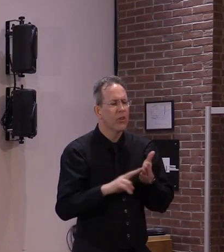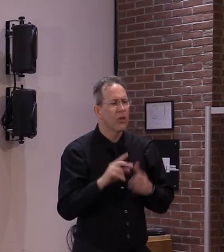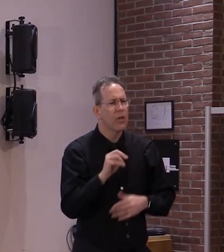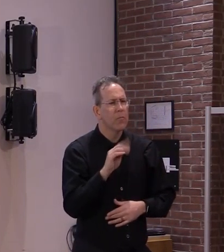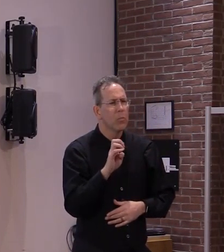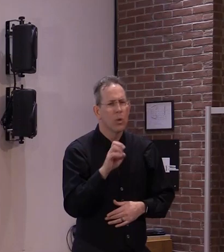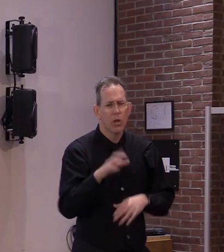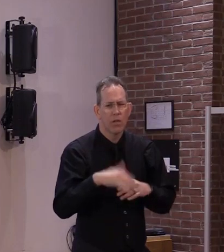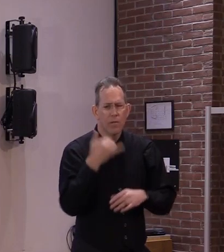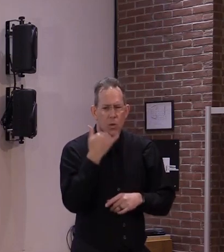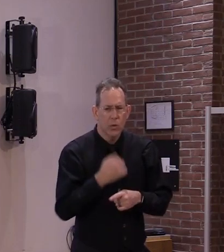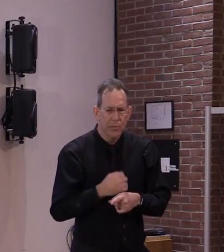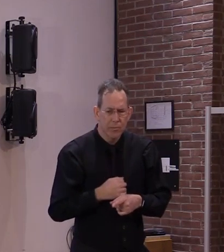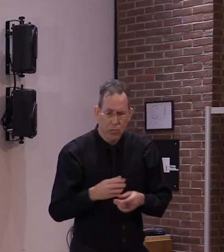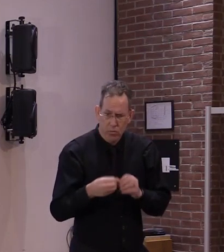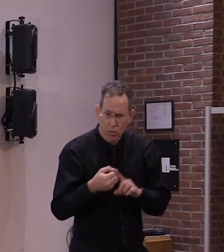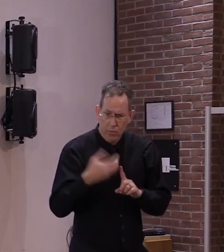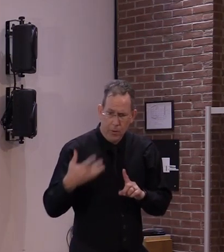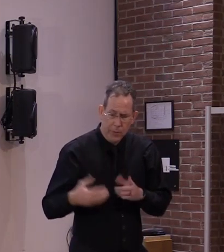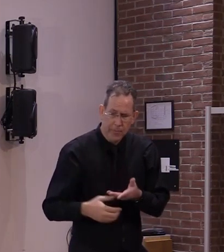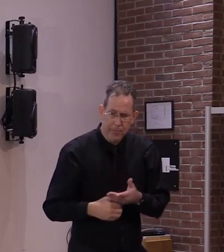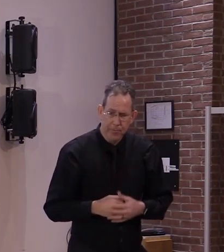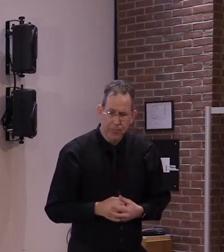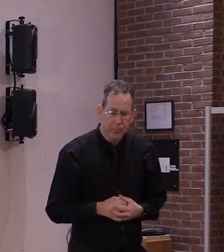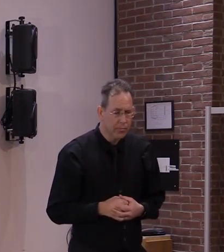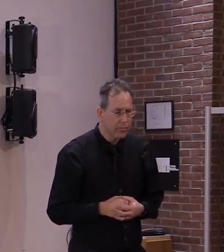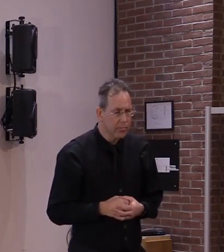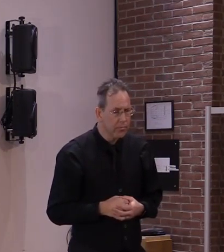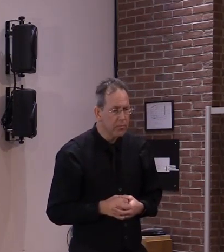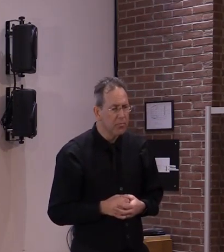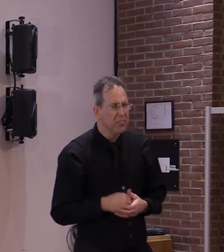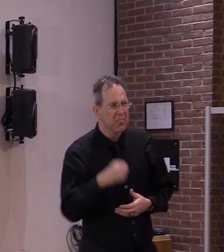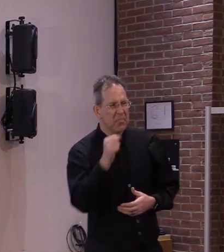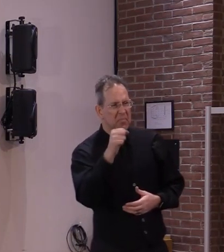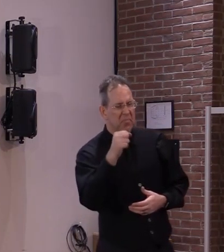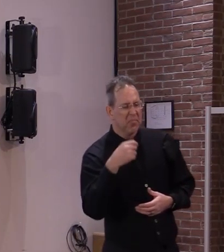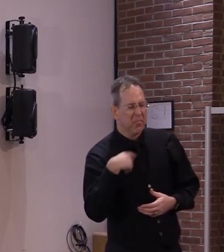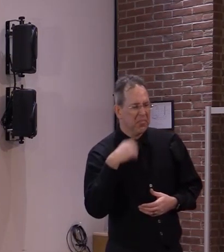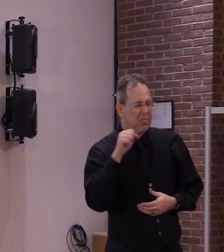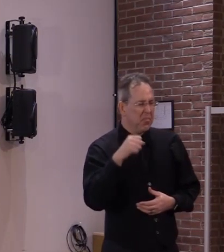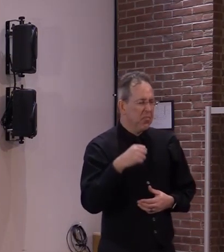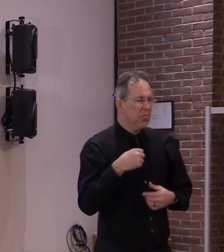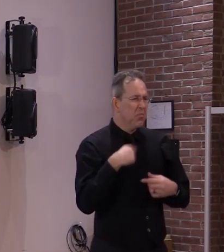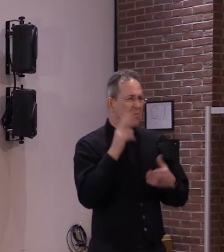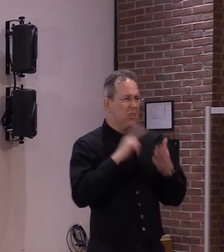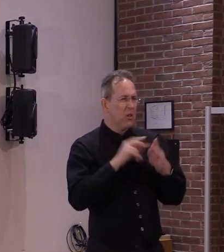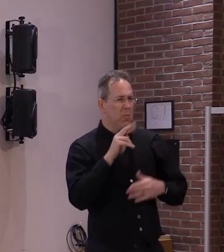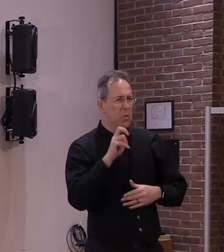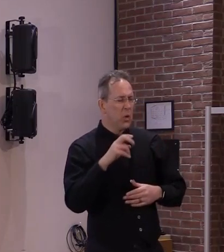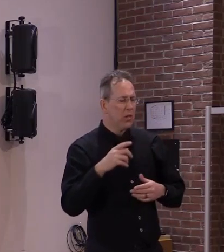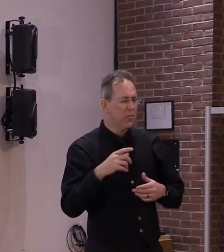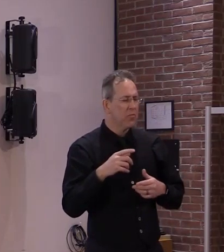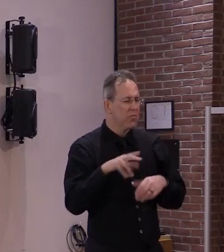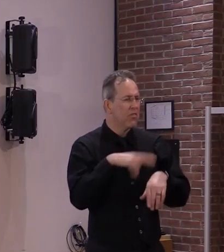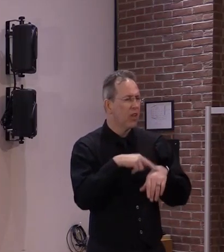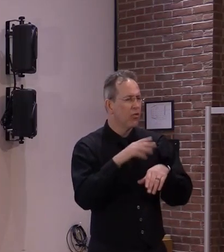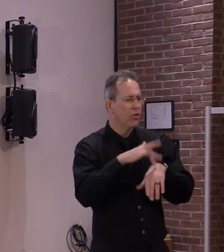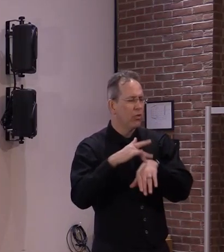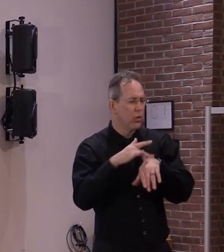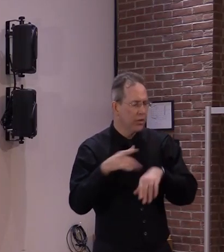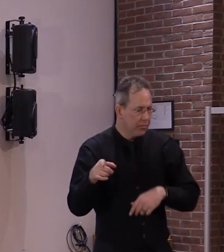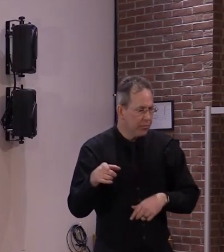Yes, I'm happy to, and Lisa, I'm happy to have our technical program staff follow up with you offline. The Neck of the